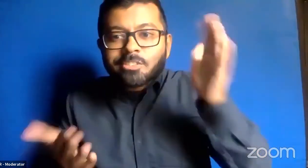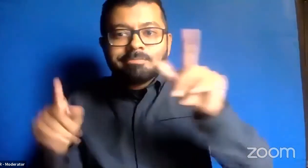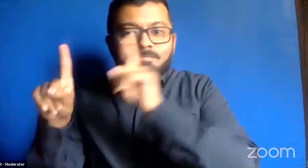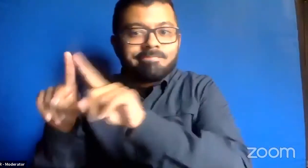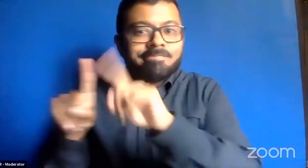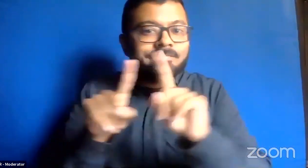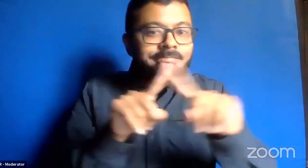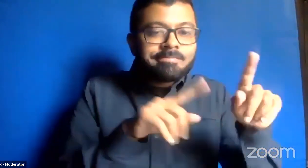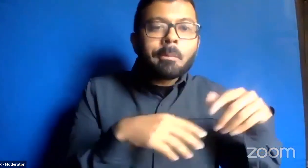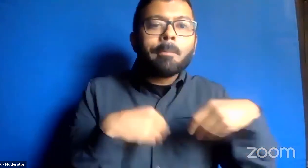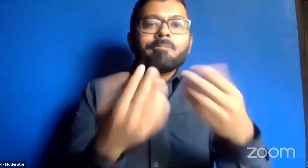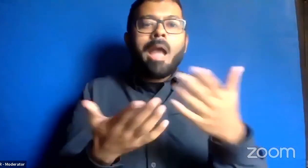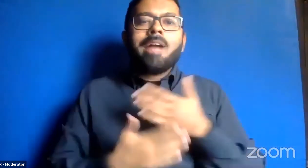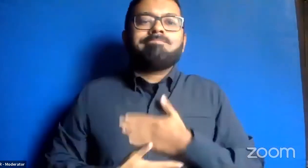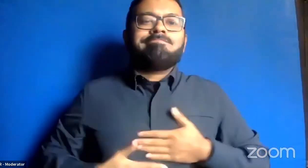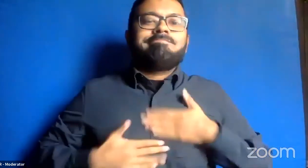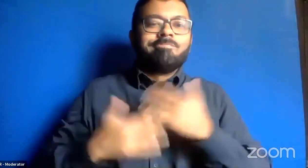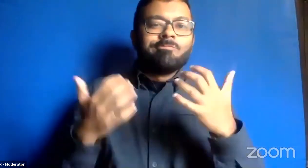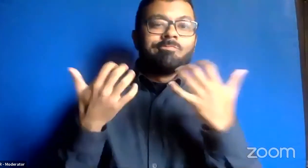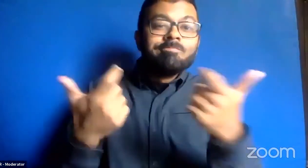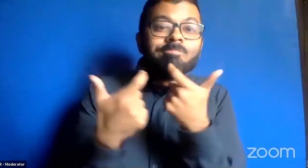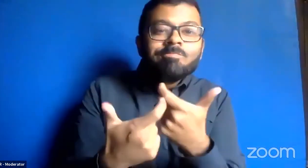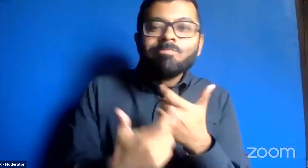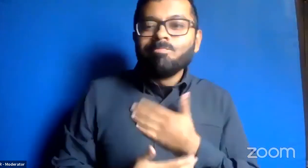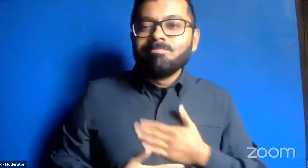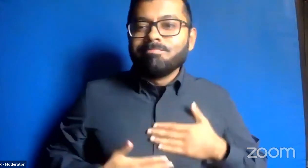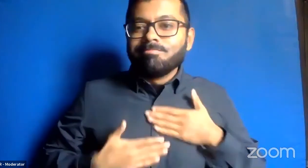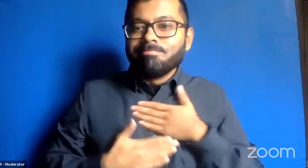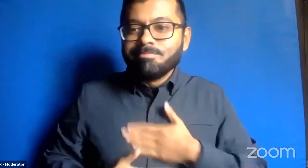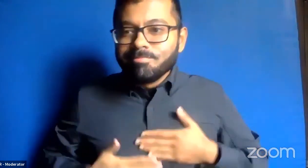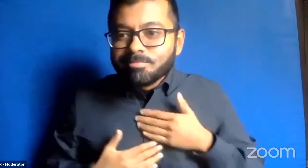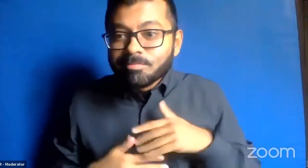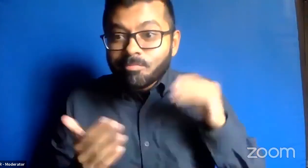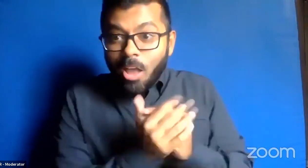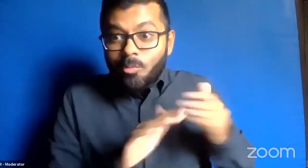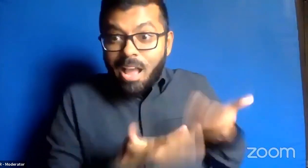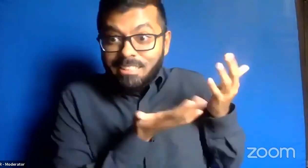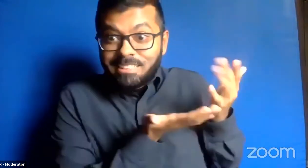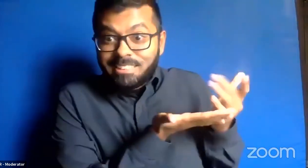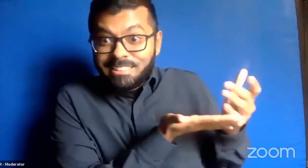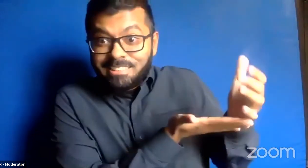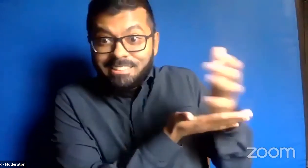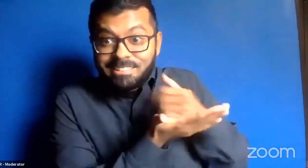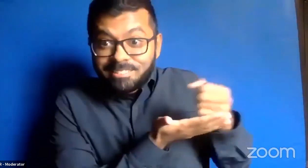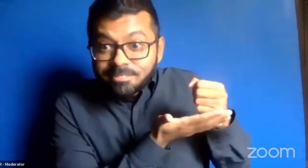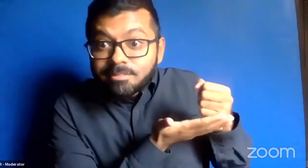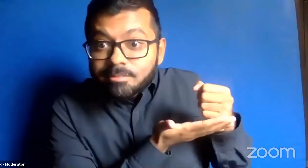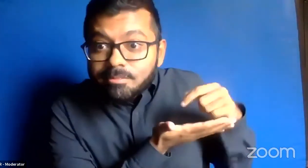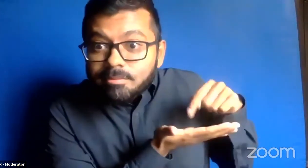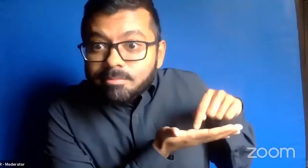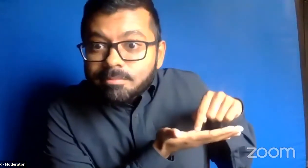and performances, presentations as something that others can watch and